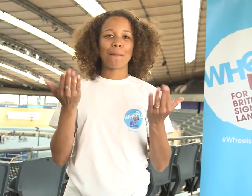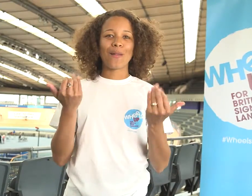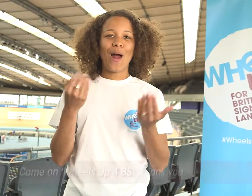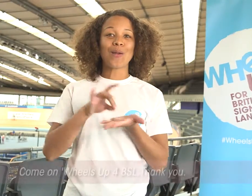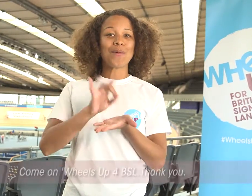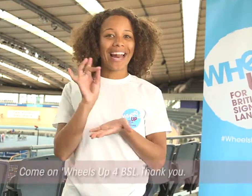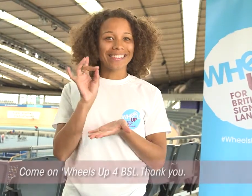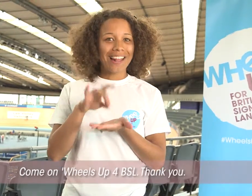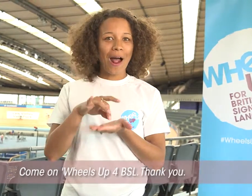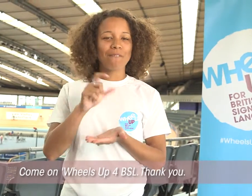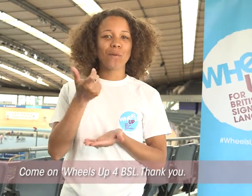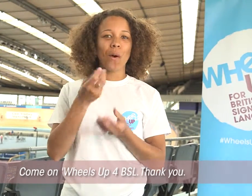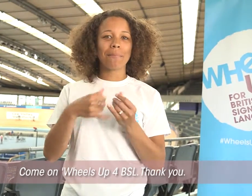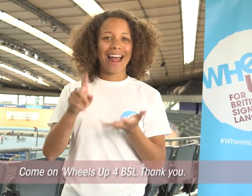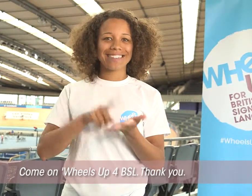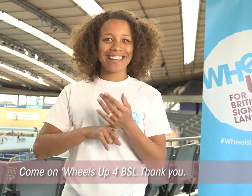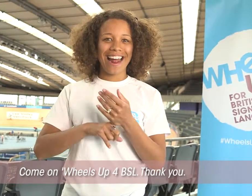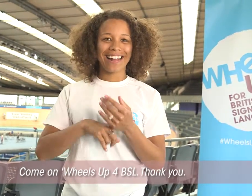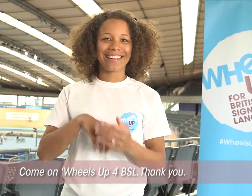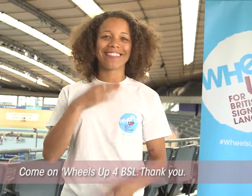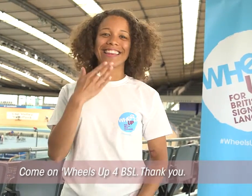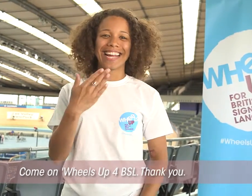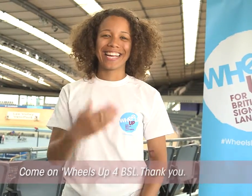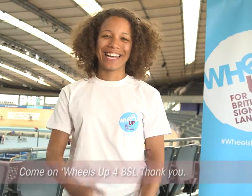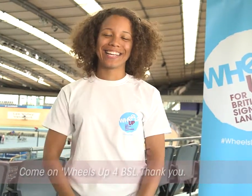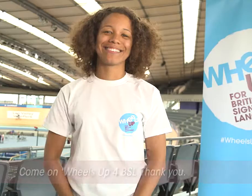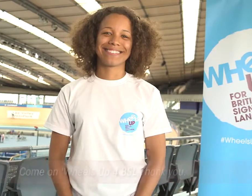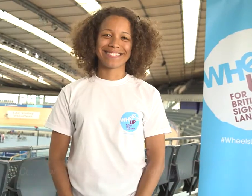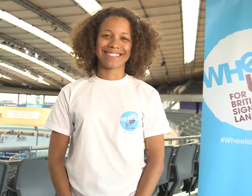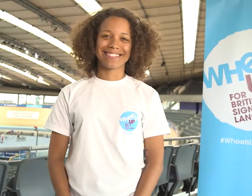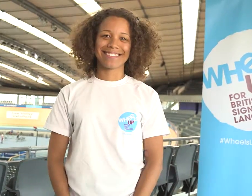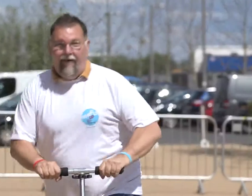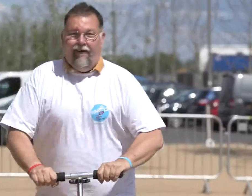Come on, Wheels Up for BSL. Thank you. Music